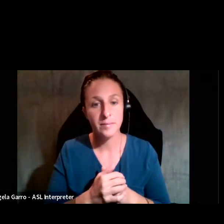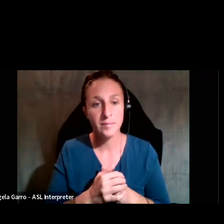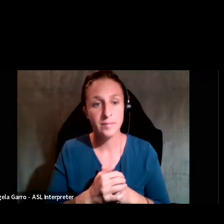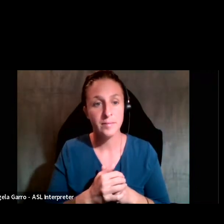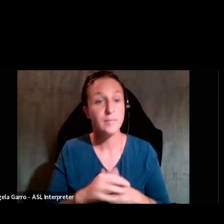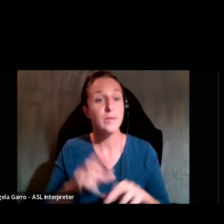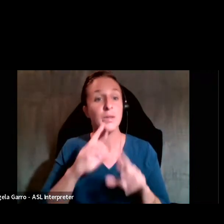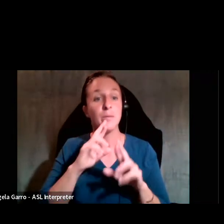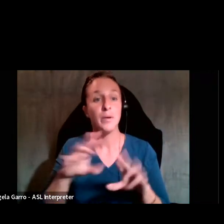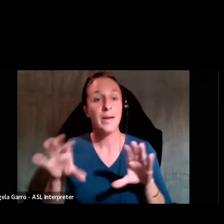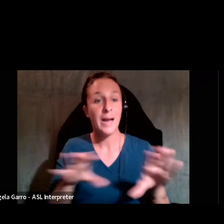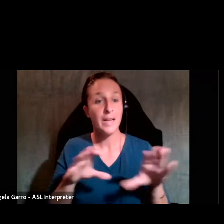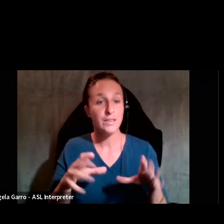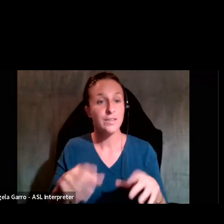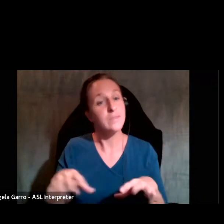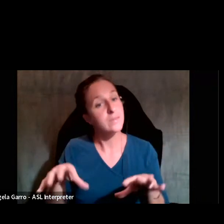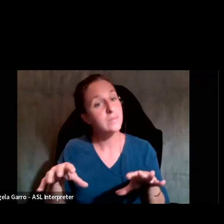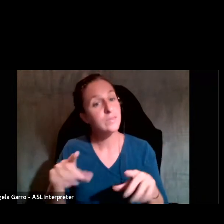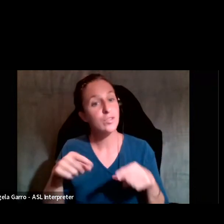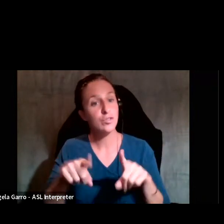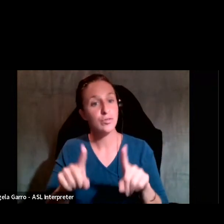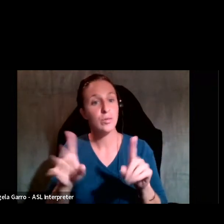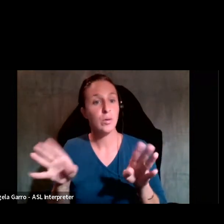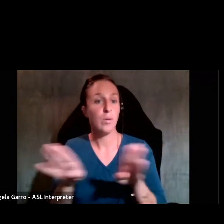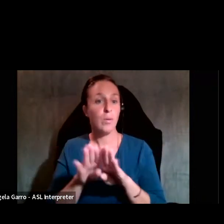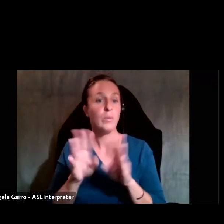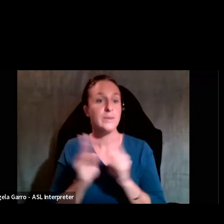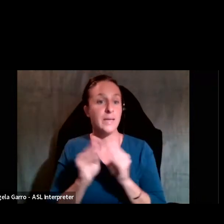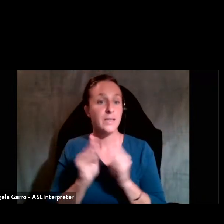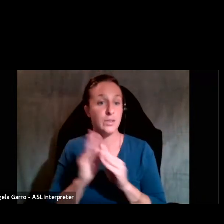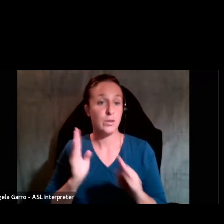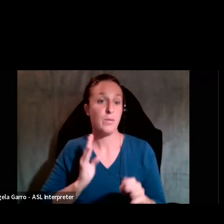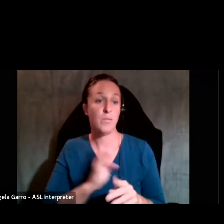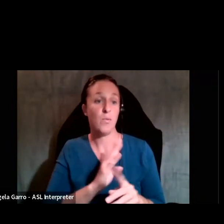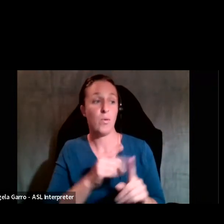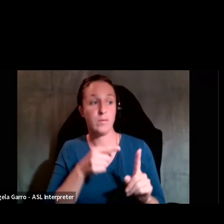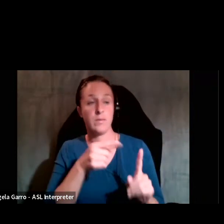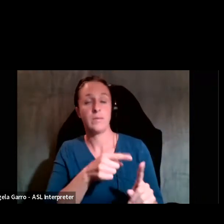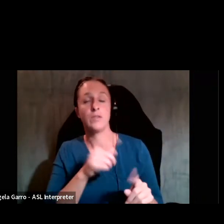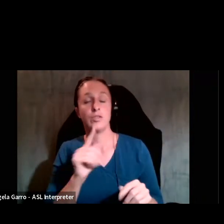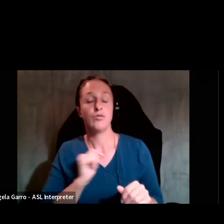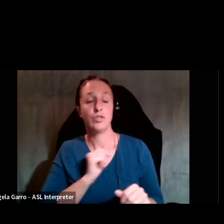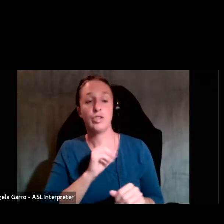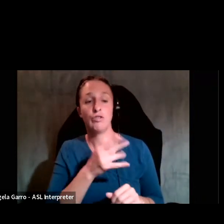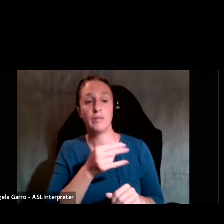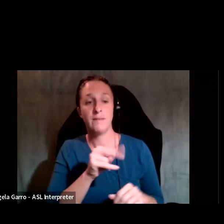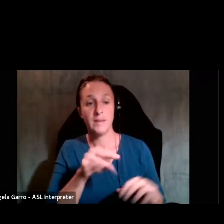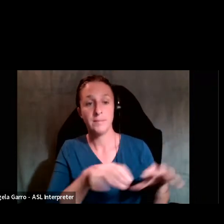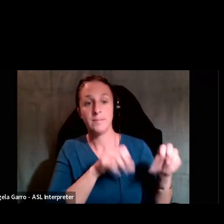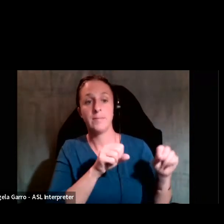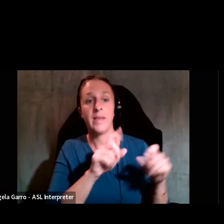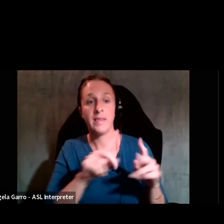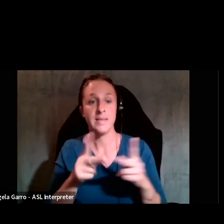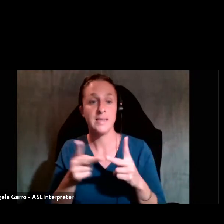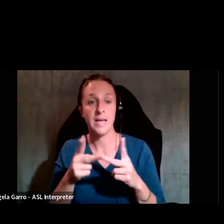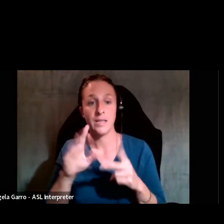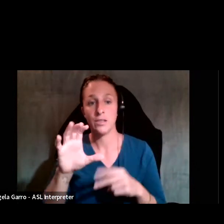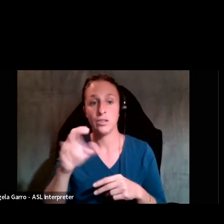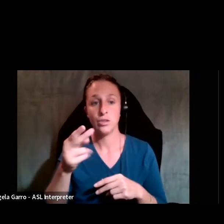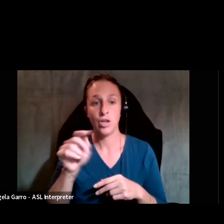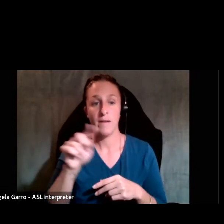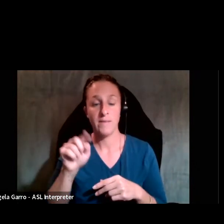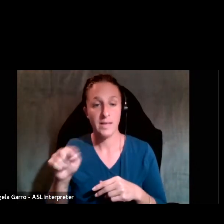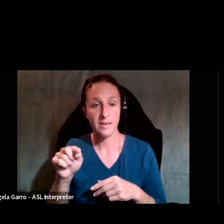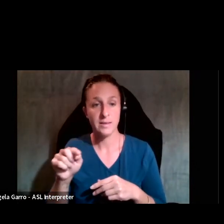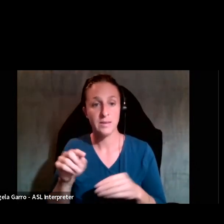Report of actions taken in closed session. In closed session, the board, upon motion of Trustee Griffin and seconded by Trustee Chavid, moved to approve